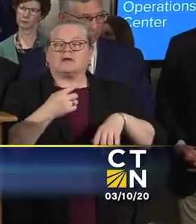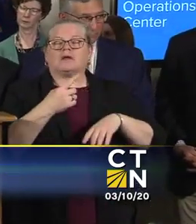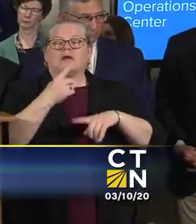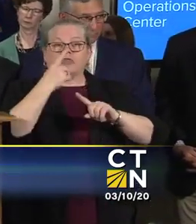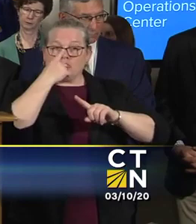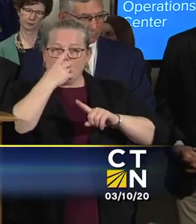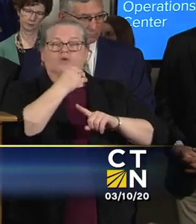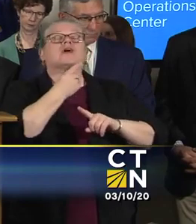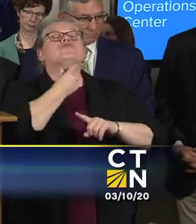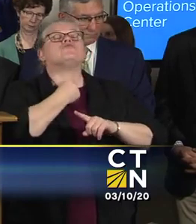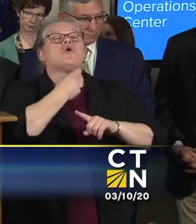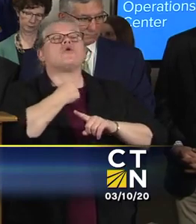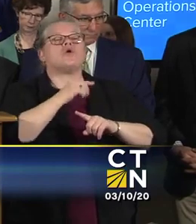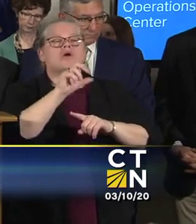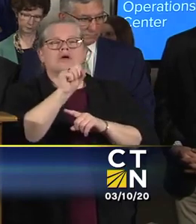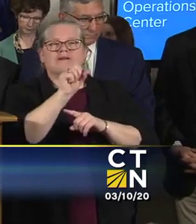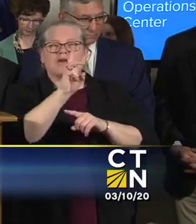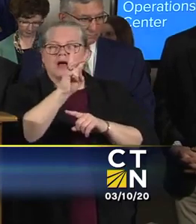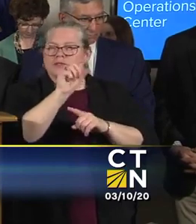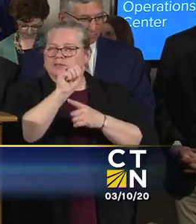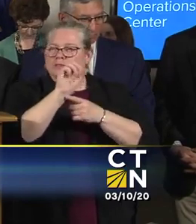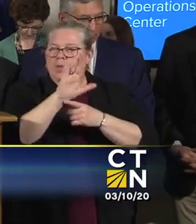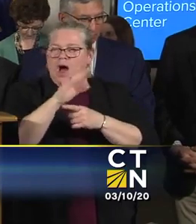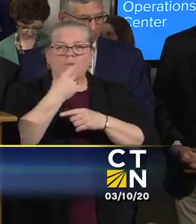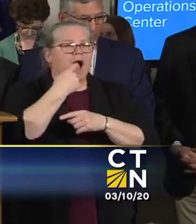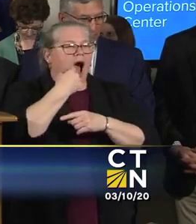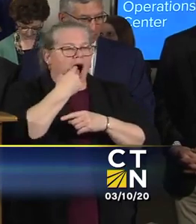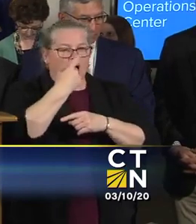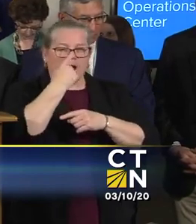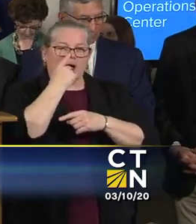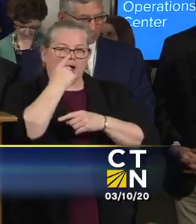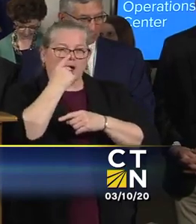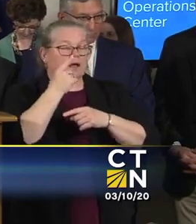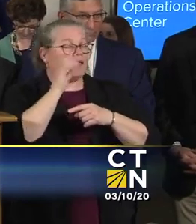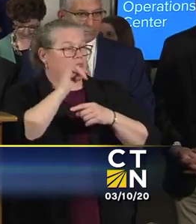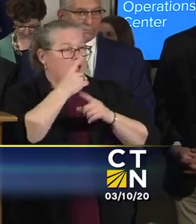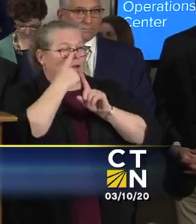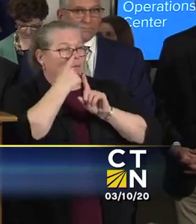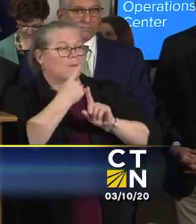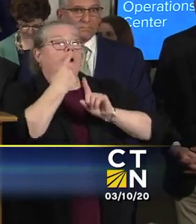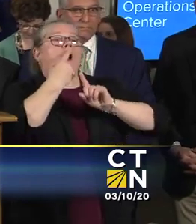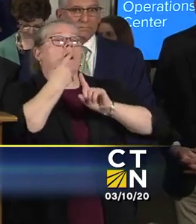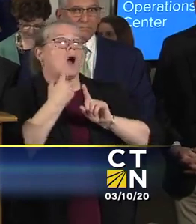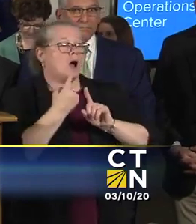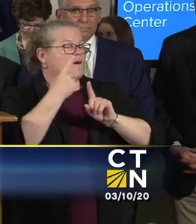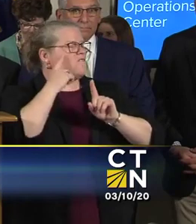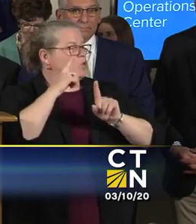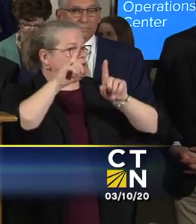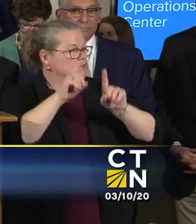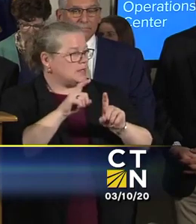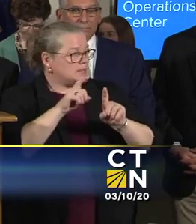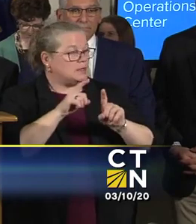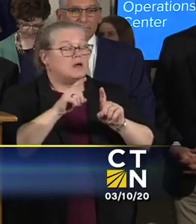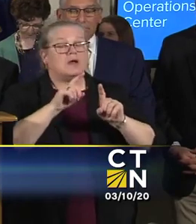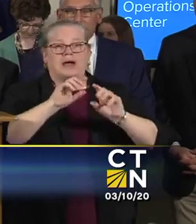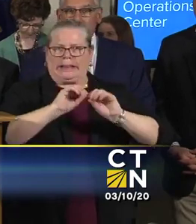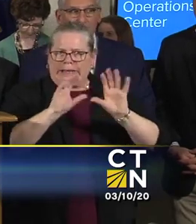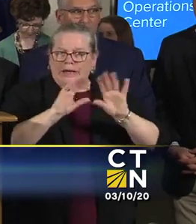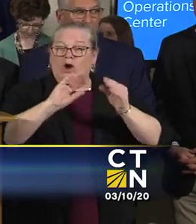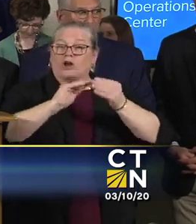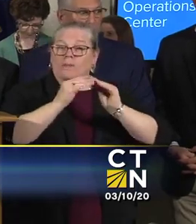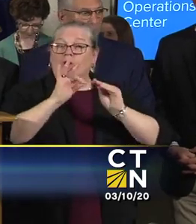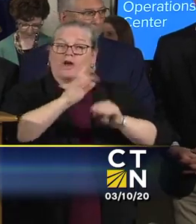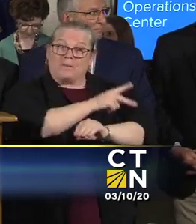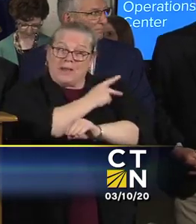And so when I give you the numbers, I was trying to be very, very clear that the number of individuals, people, patients that have